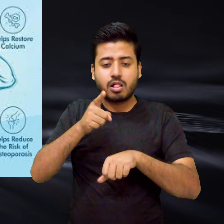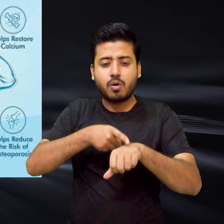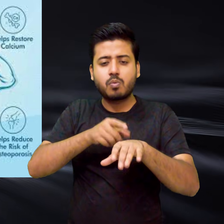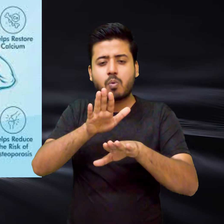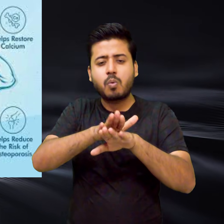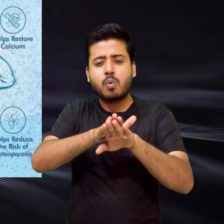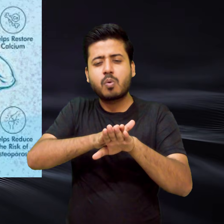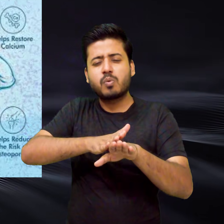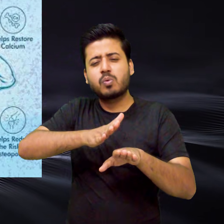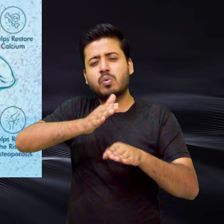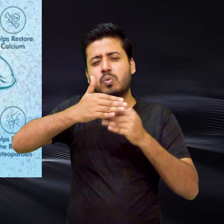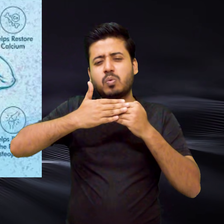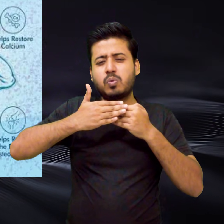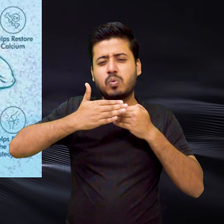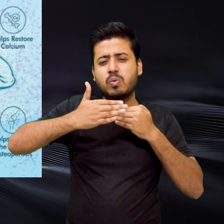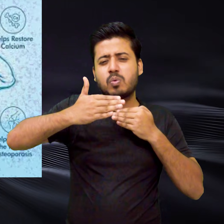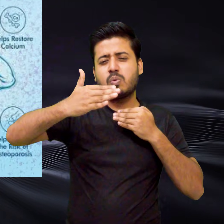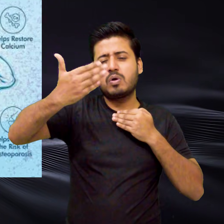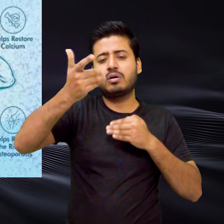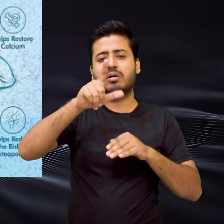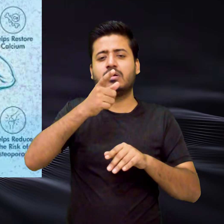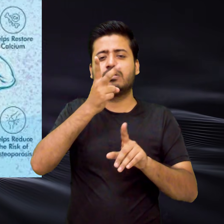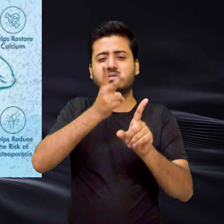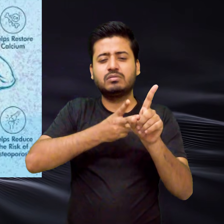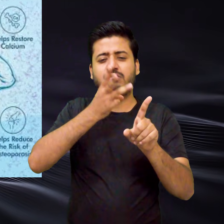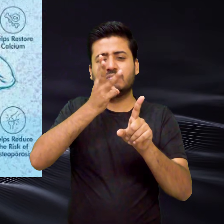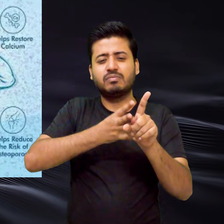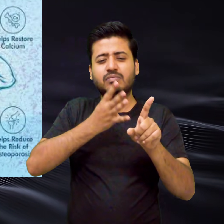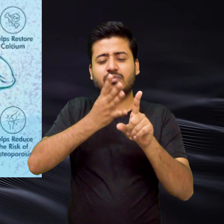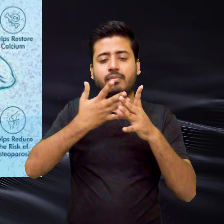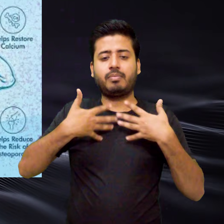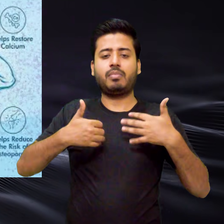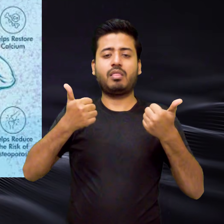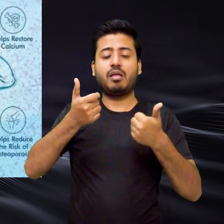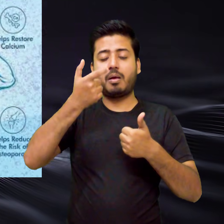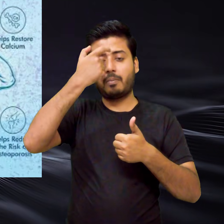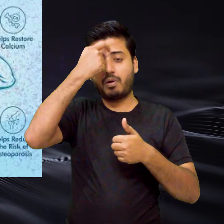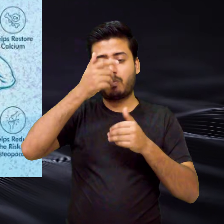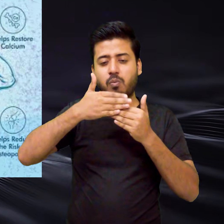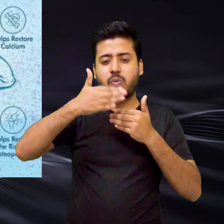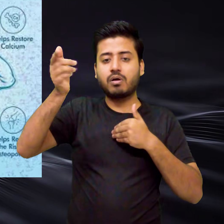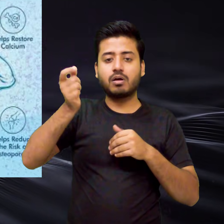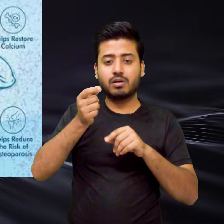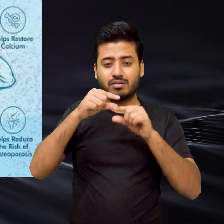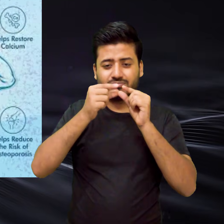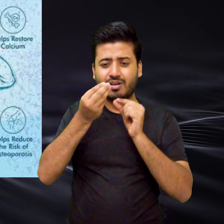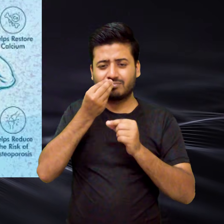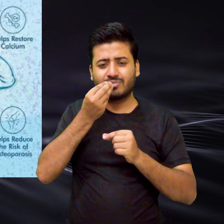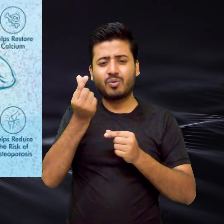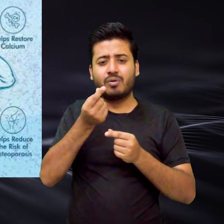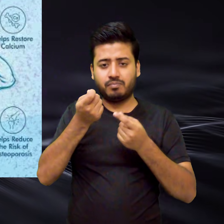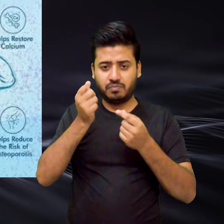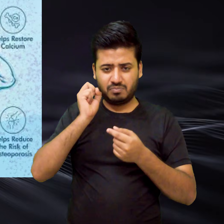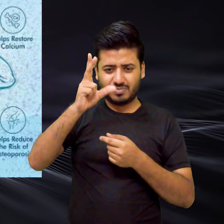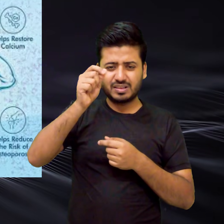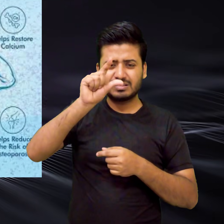bitter almonds. It is crucial to understand the difference between the two types of almonds. Sweet almonds Scalp